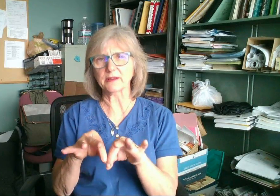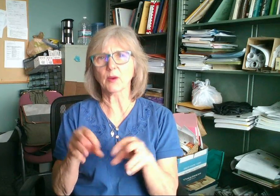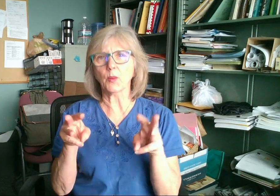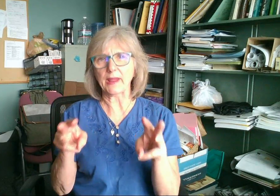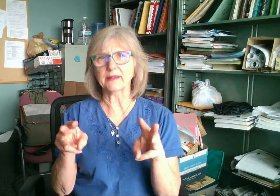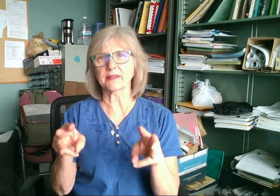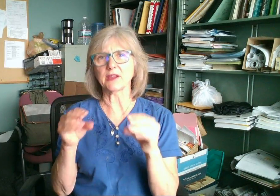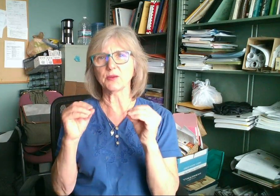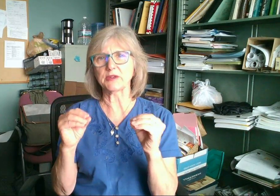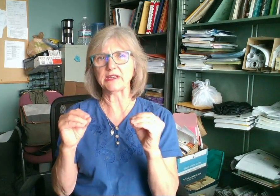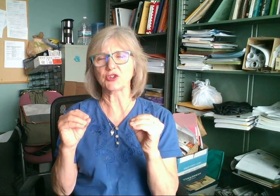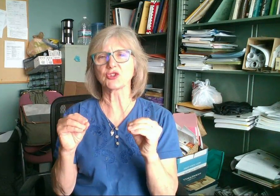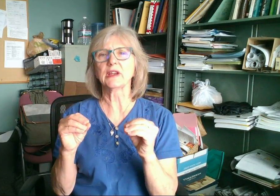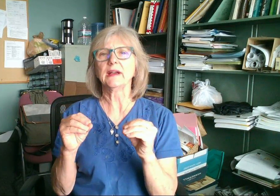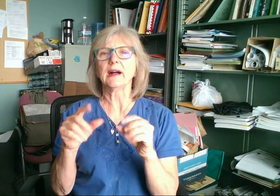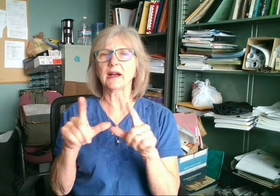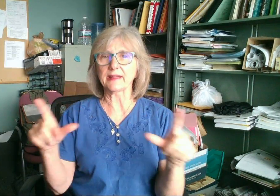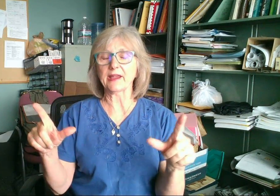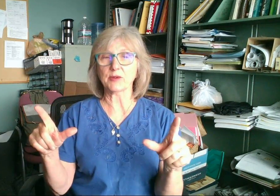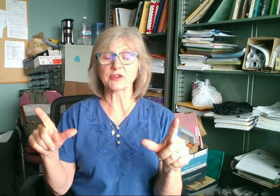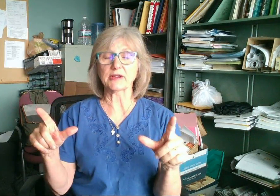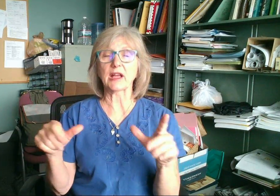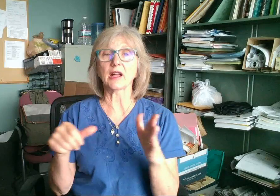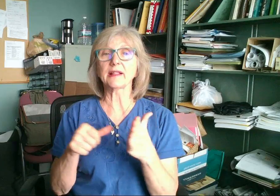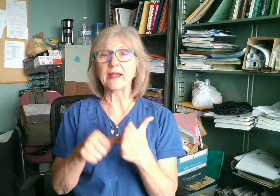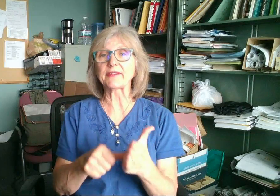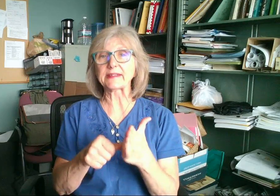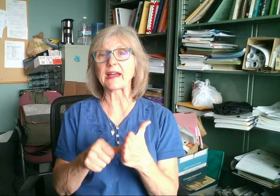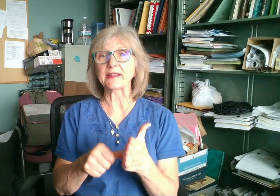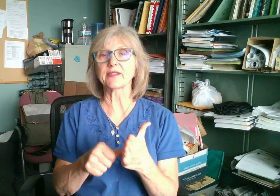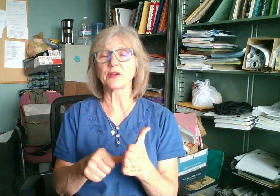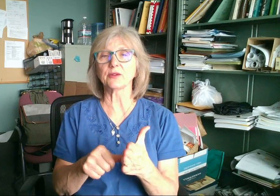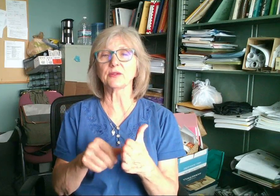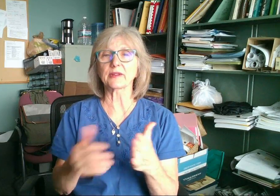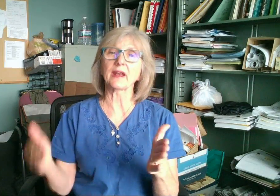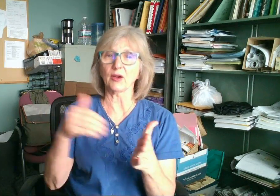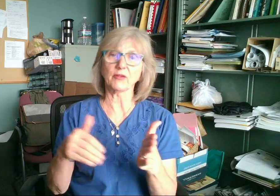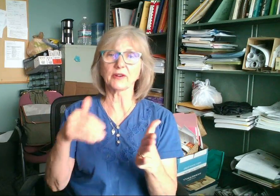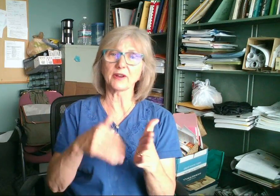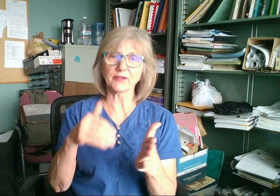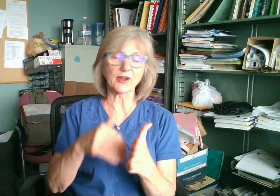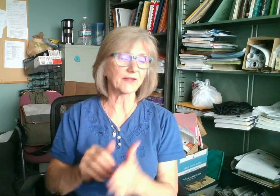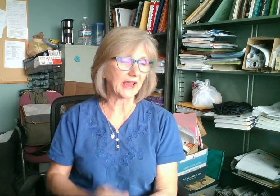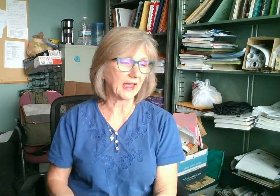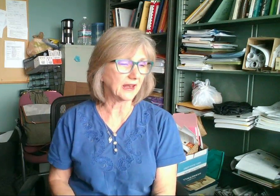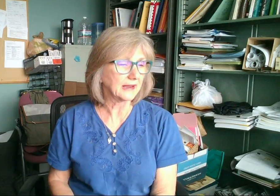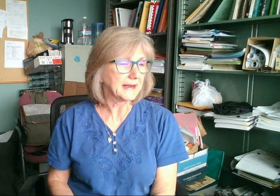important ways that you teach language, and I'll emphasize those kind of over and over and over again.